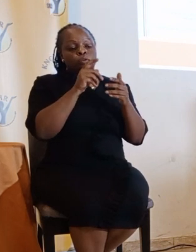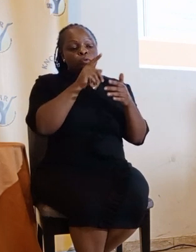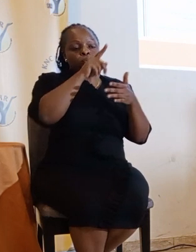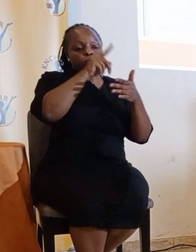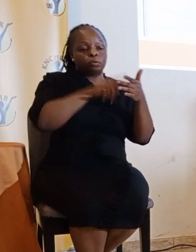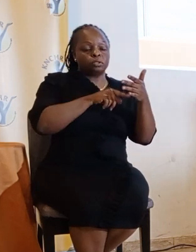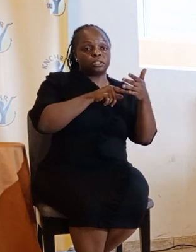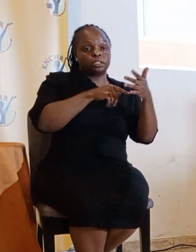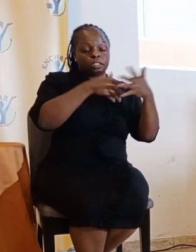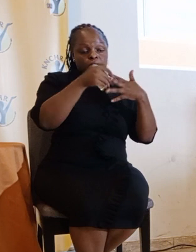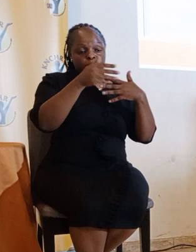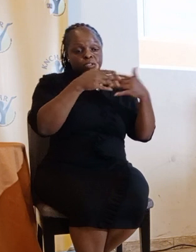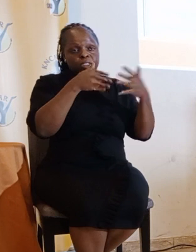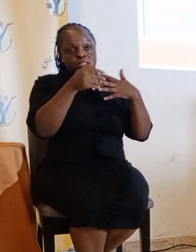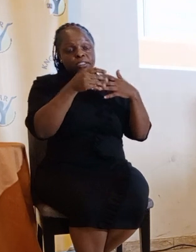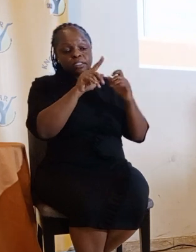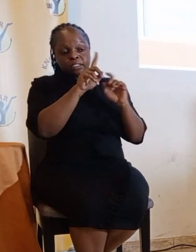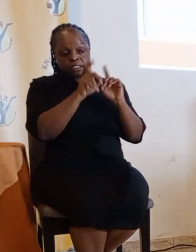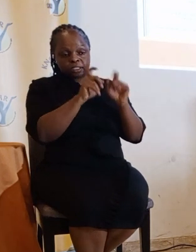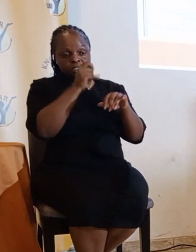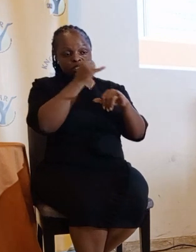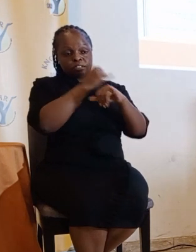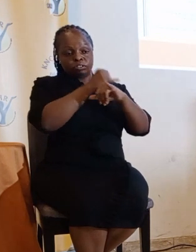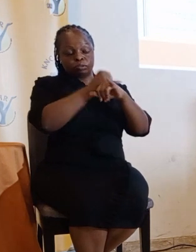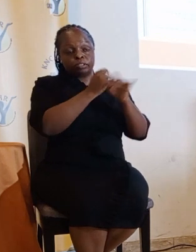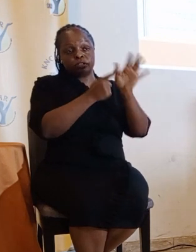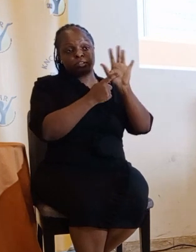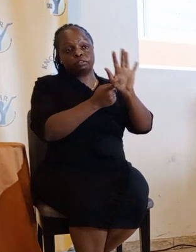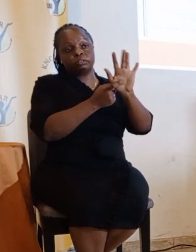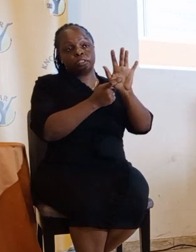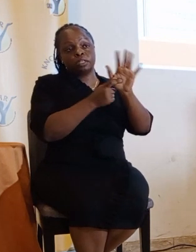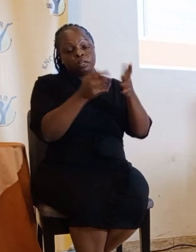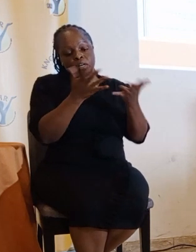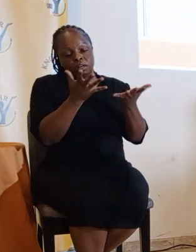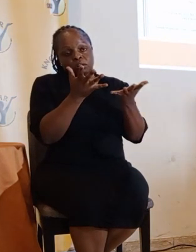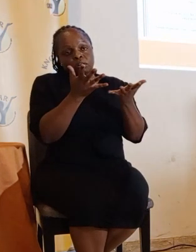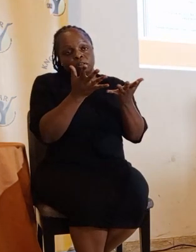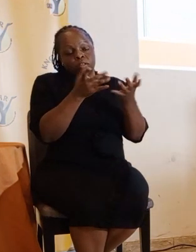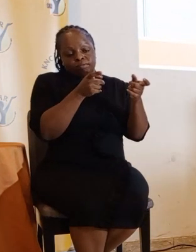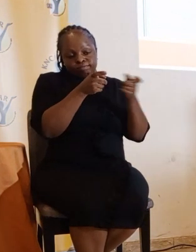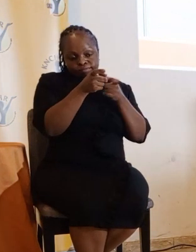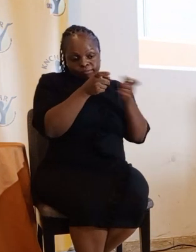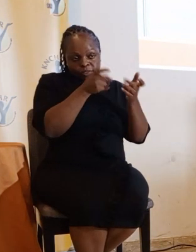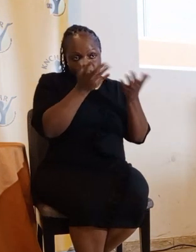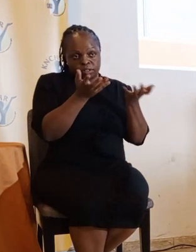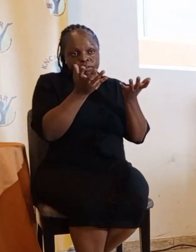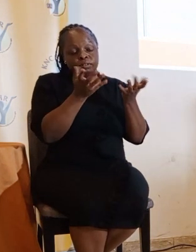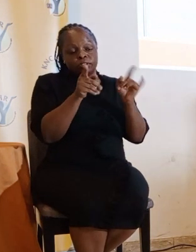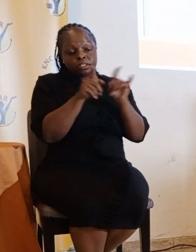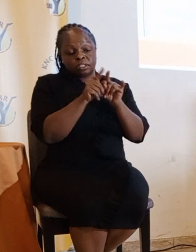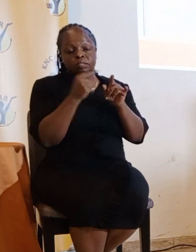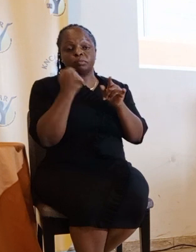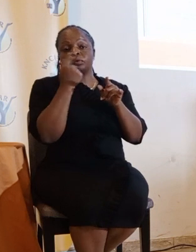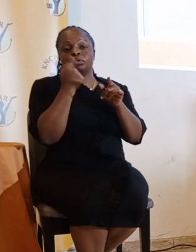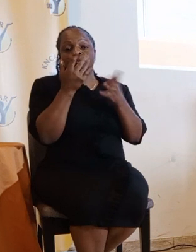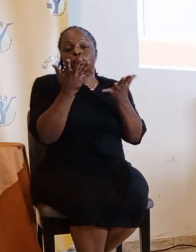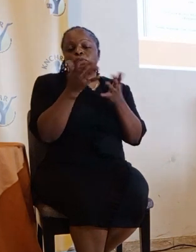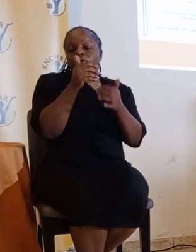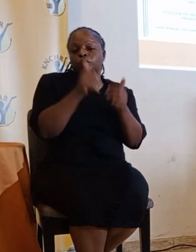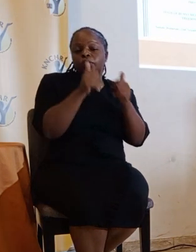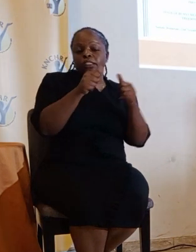MTI entails, what the means testing instrument entails, how it is being conducted, and who or which